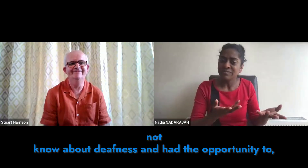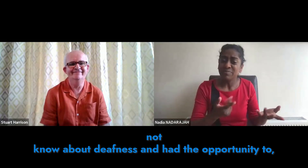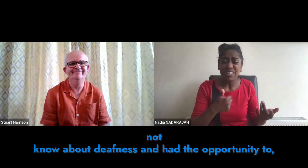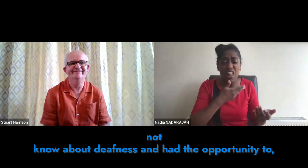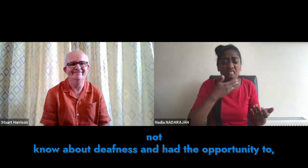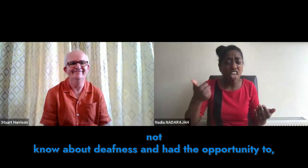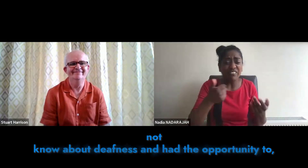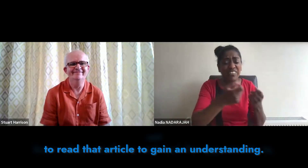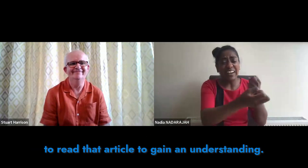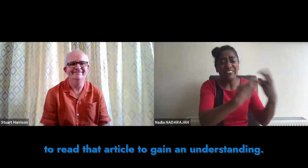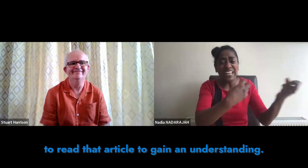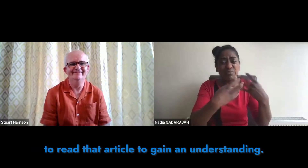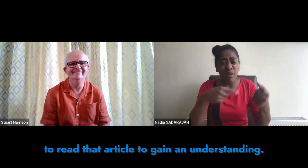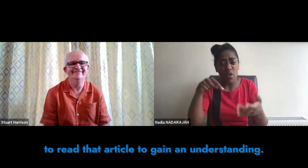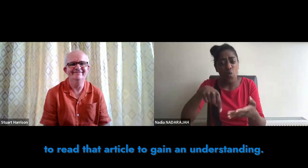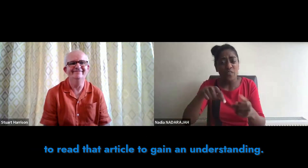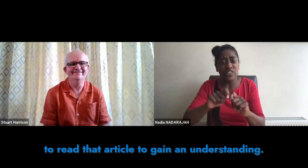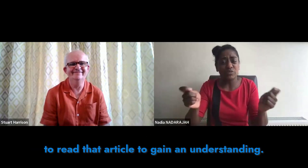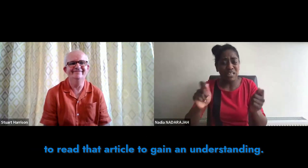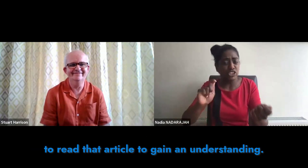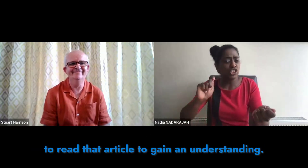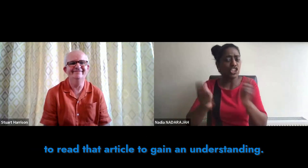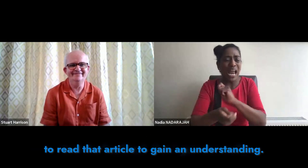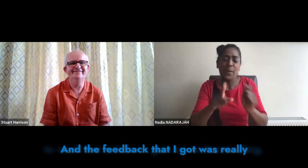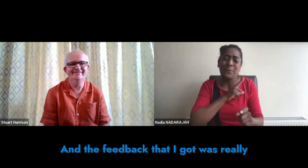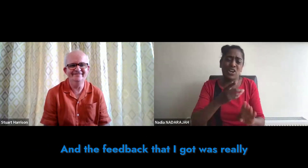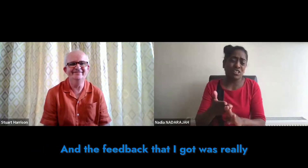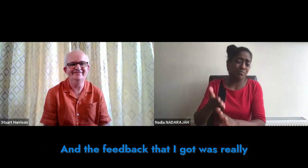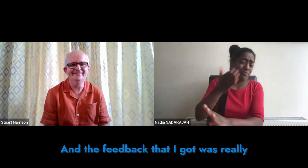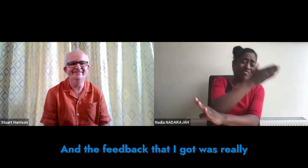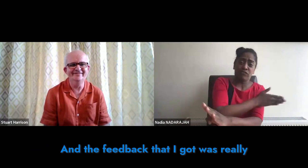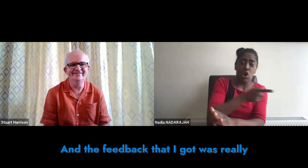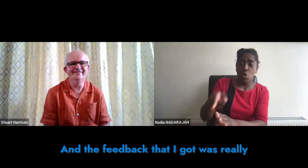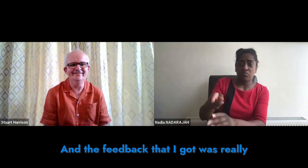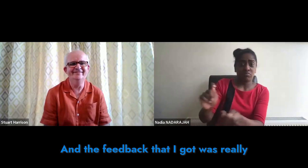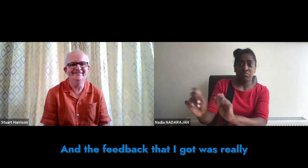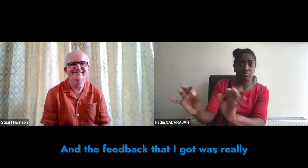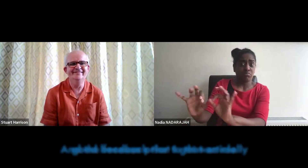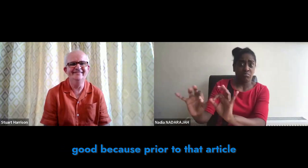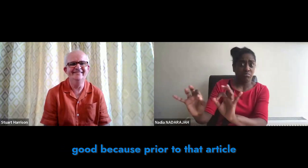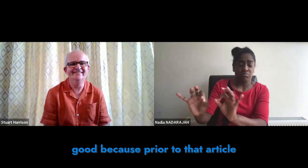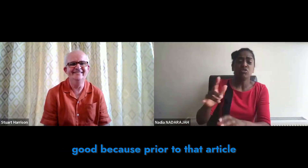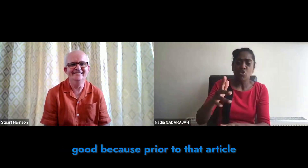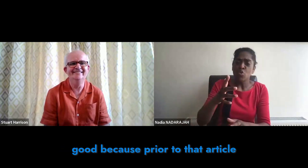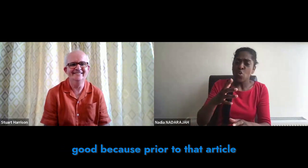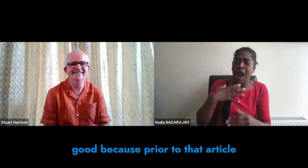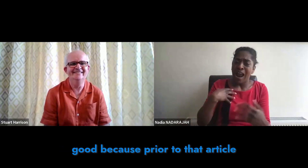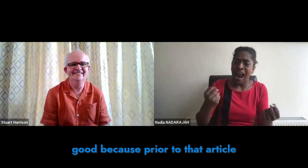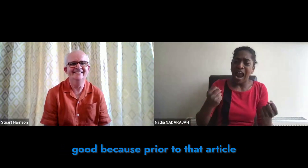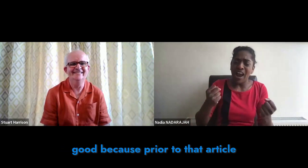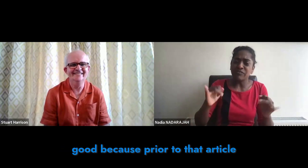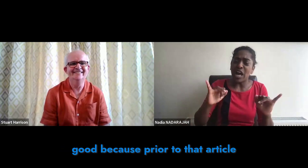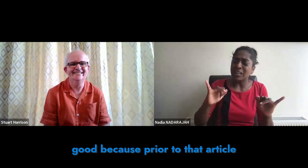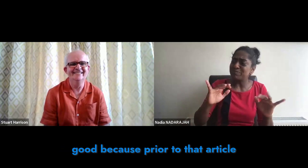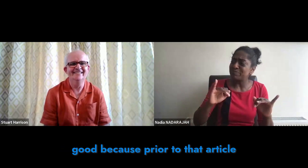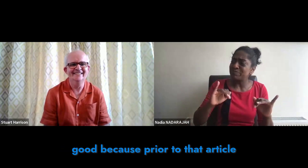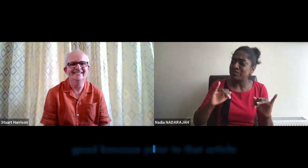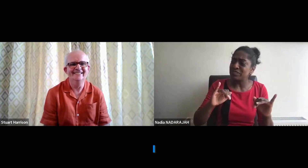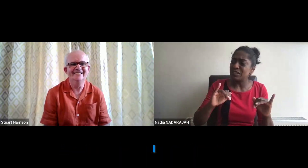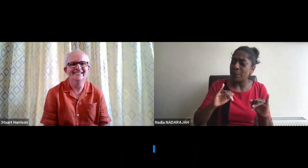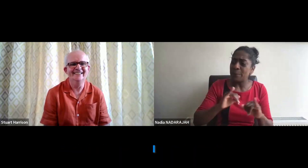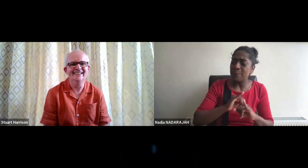the opportunity to read that article to gain an understanding. And the feedback that I got was really good because prior to that